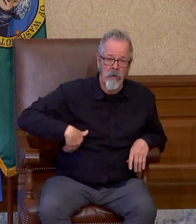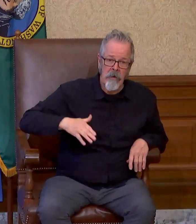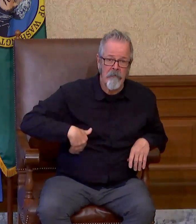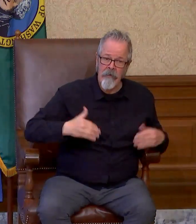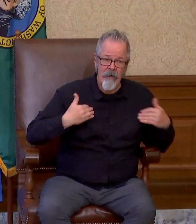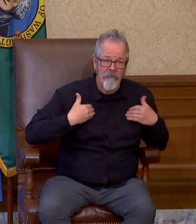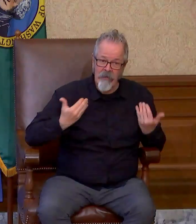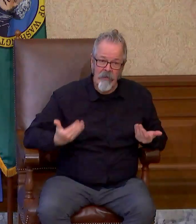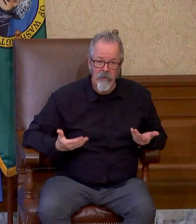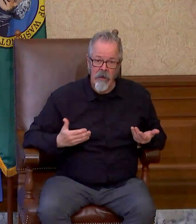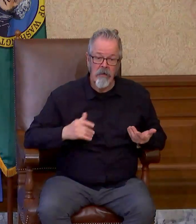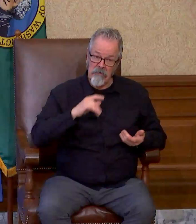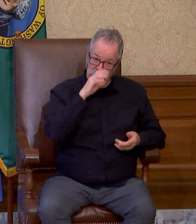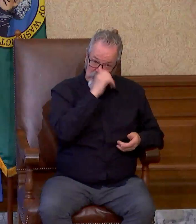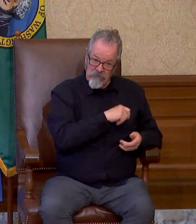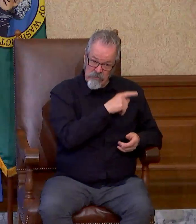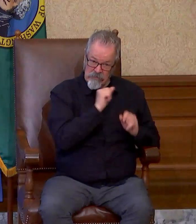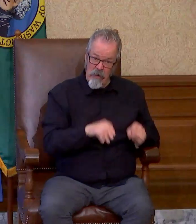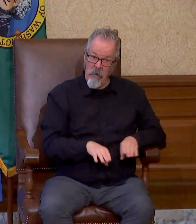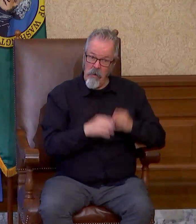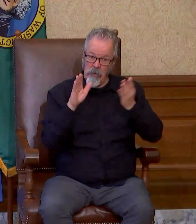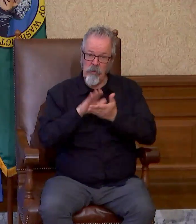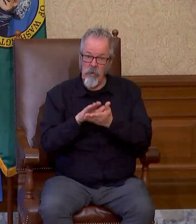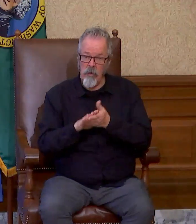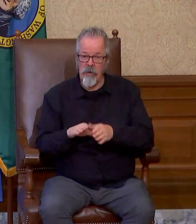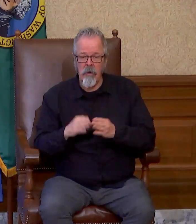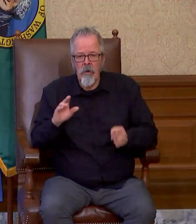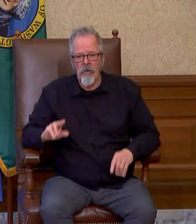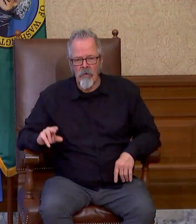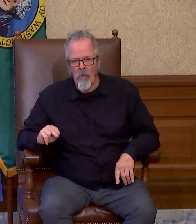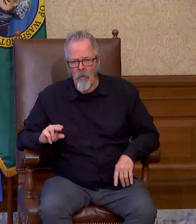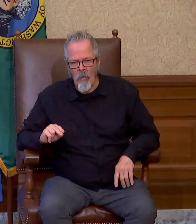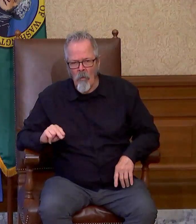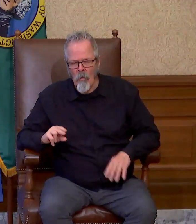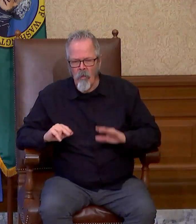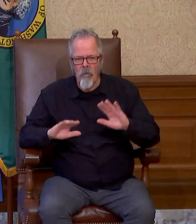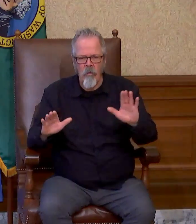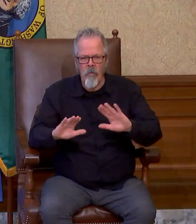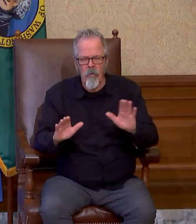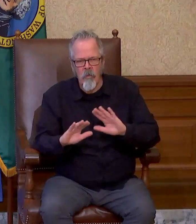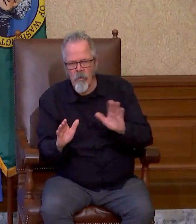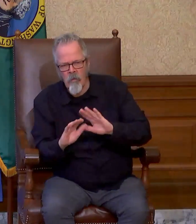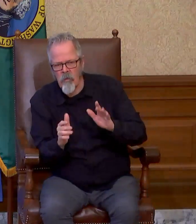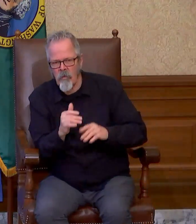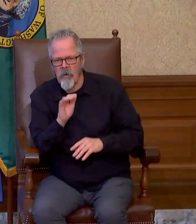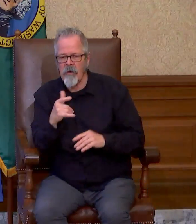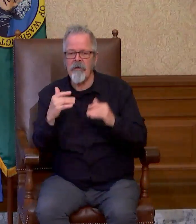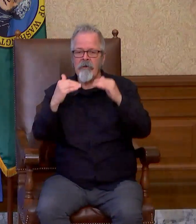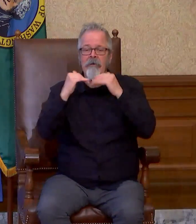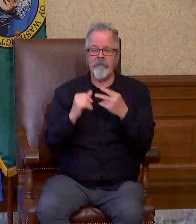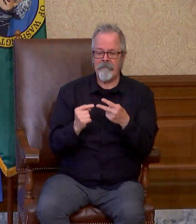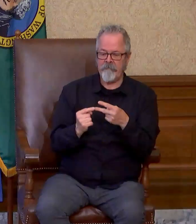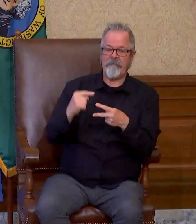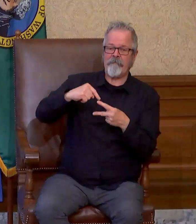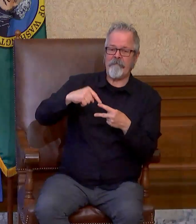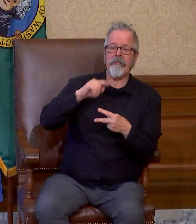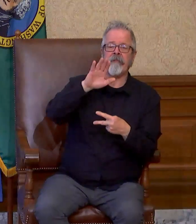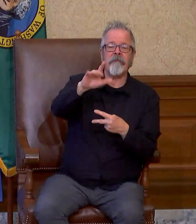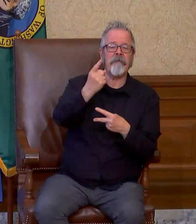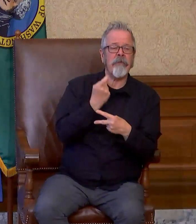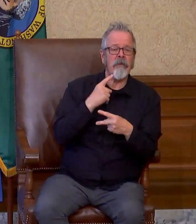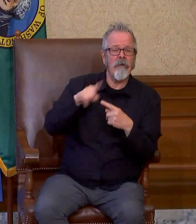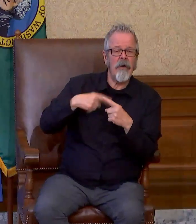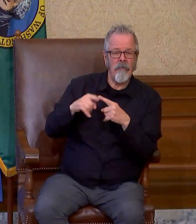Your other question about the meat packing plants, I believe that the state could take steps under our own